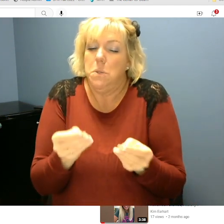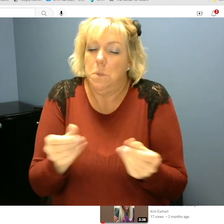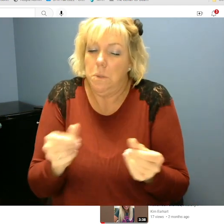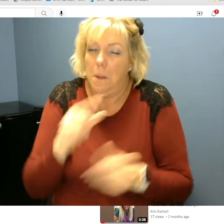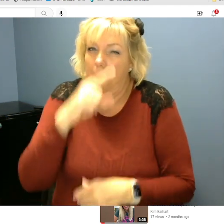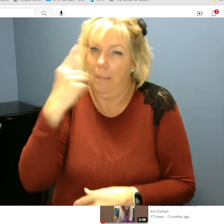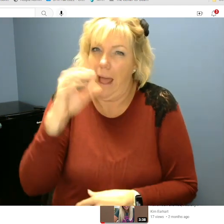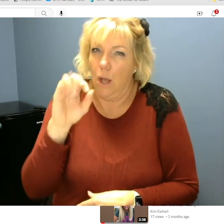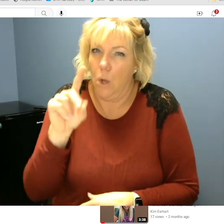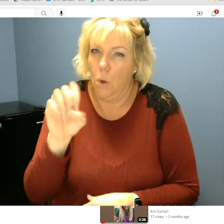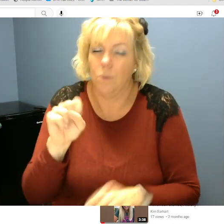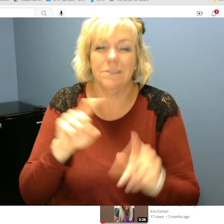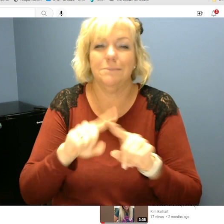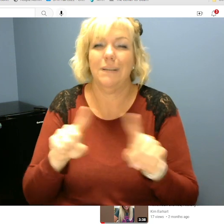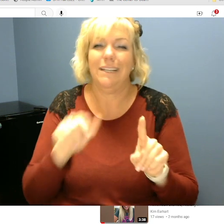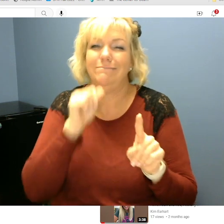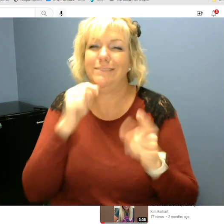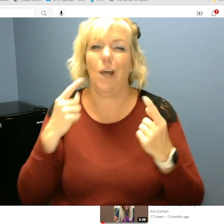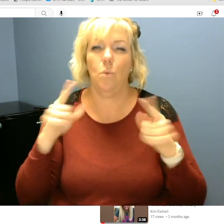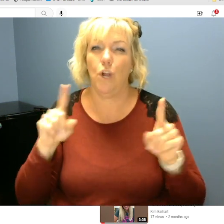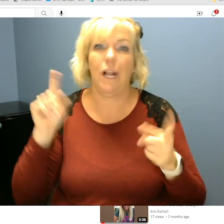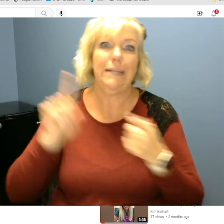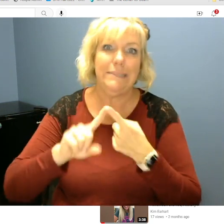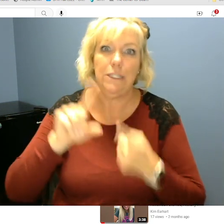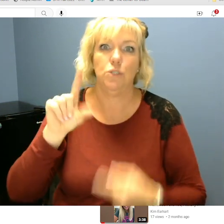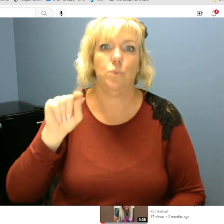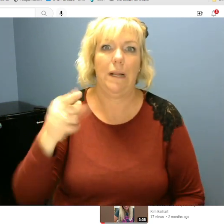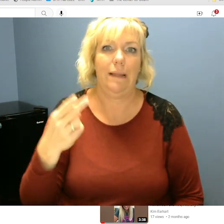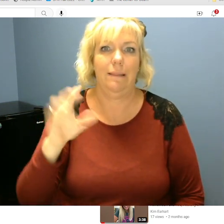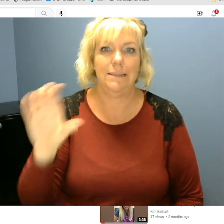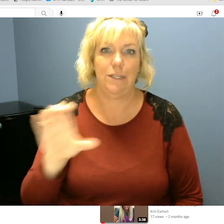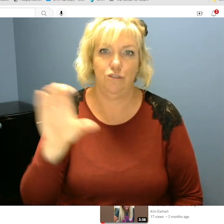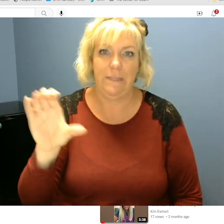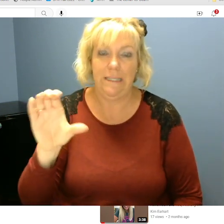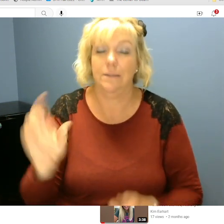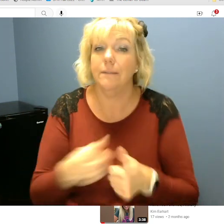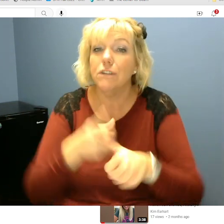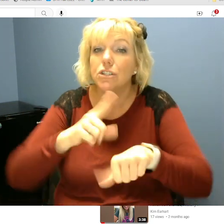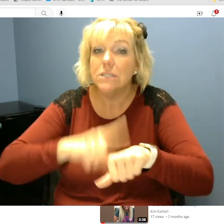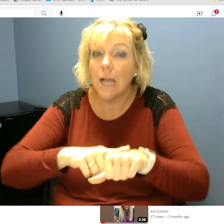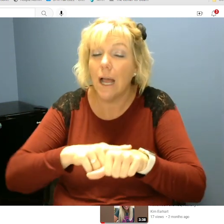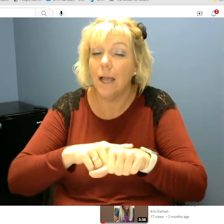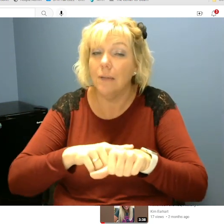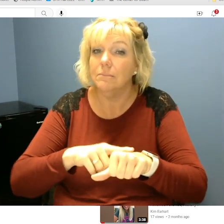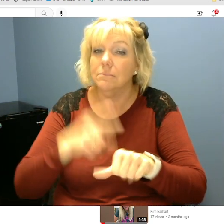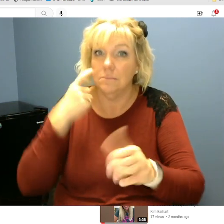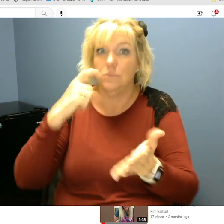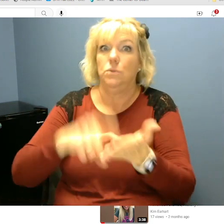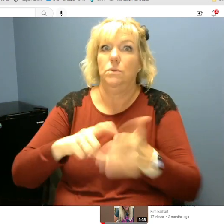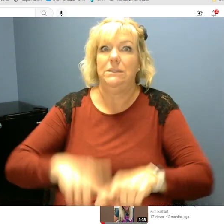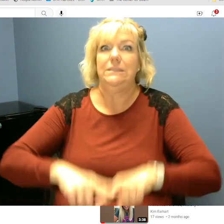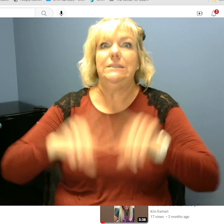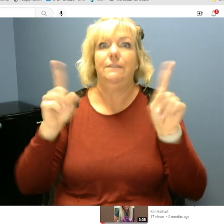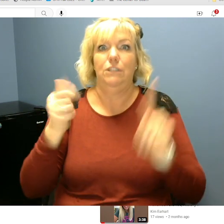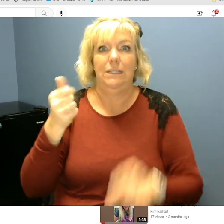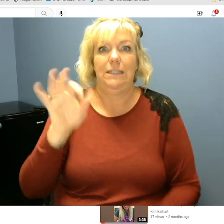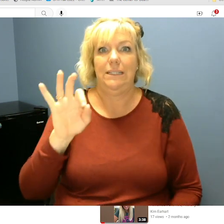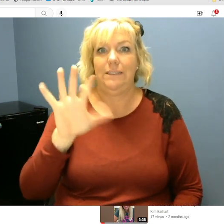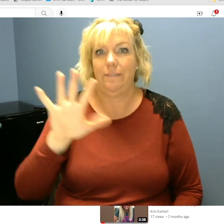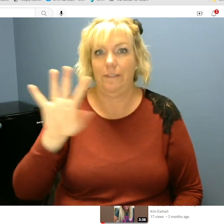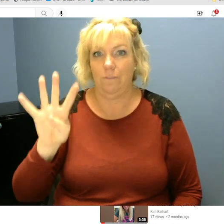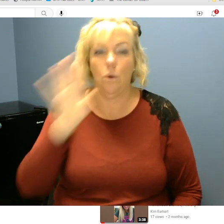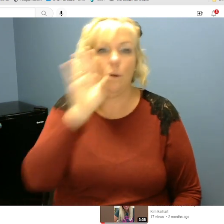substance until the 20th century. We'll first see it in 1954 with the Brown v. Board Act of